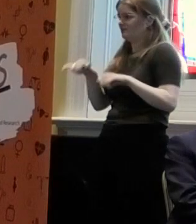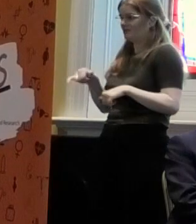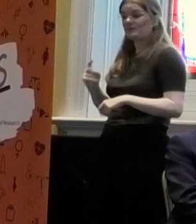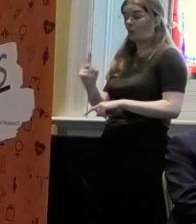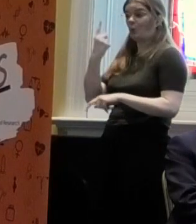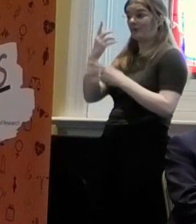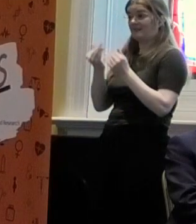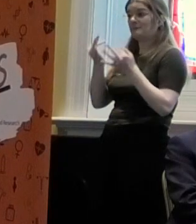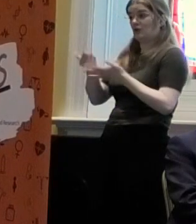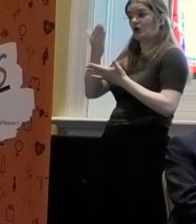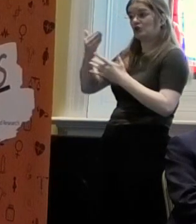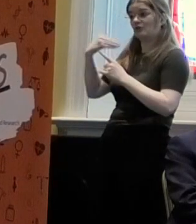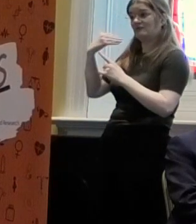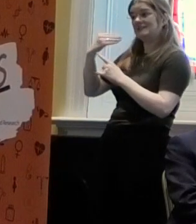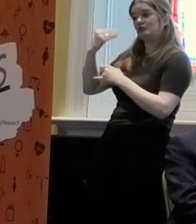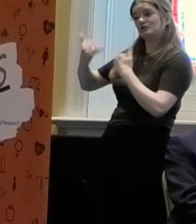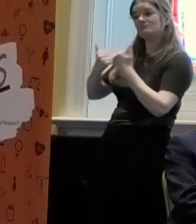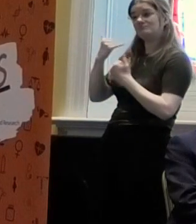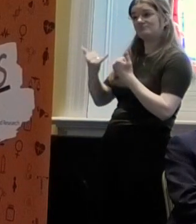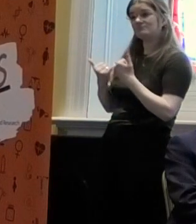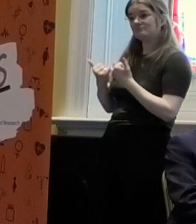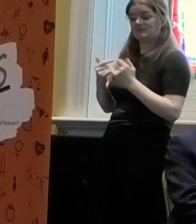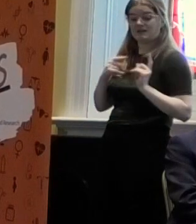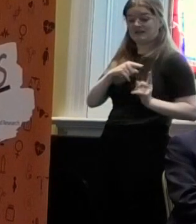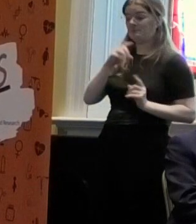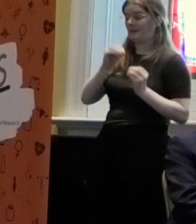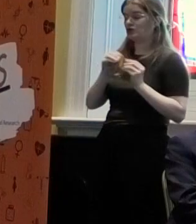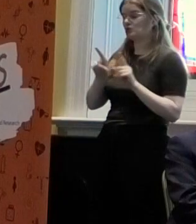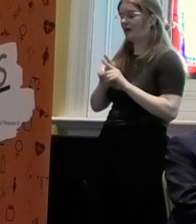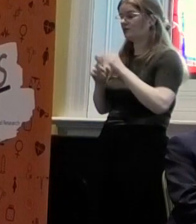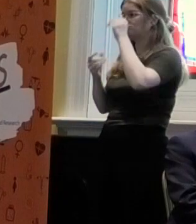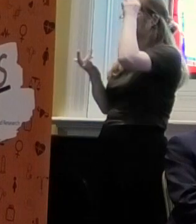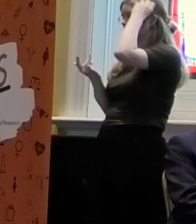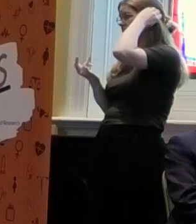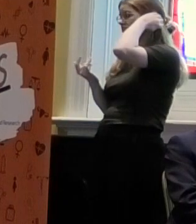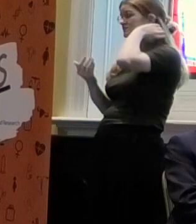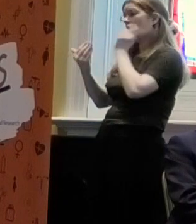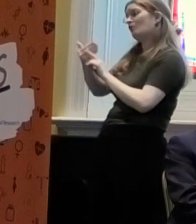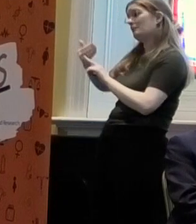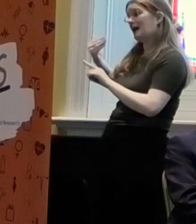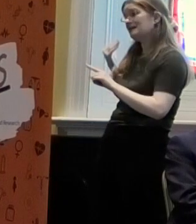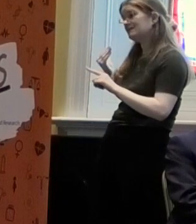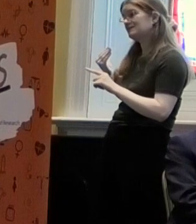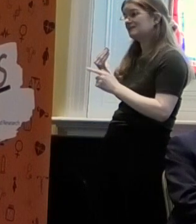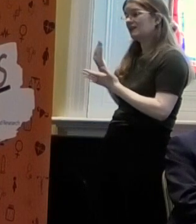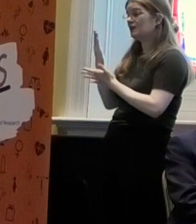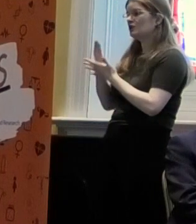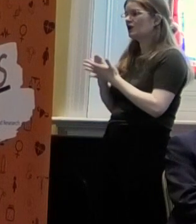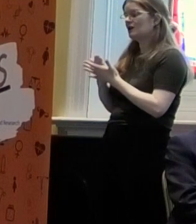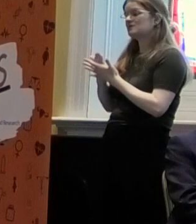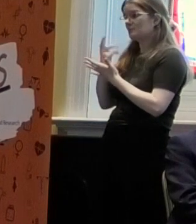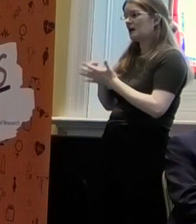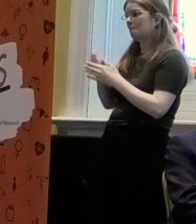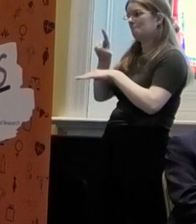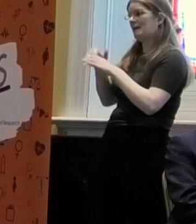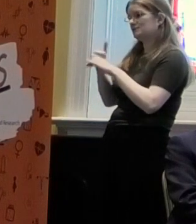that I've certainly learned over the years, and I think that's something that Fergal touched on, is that, in the past, things have been very paternalistic, but it's